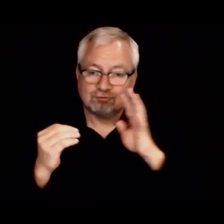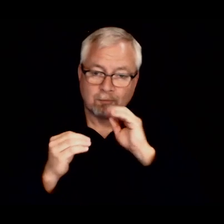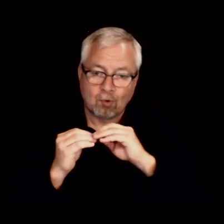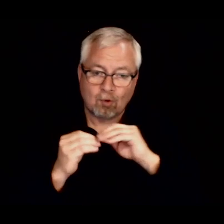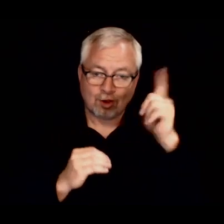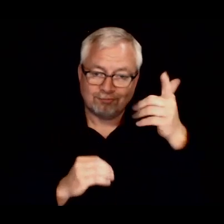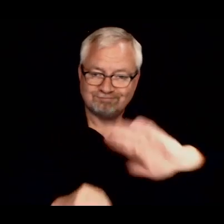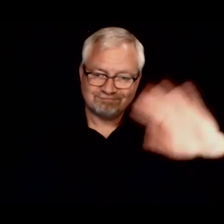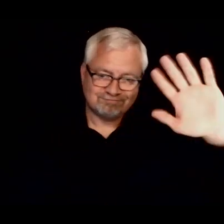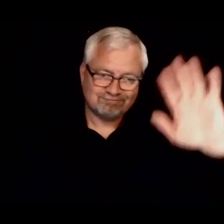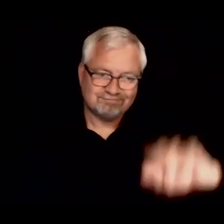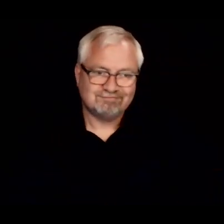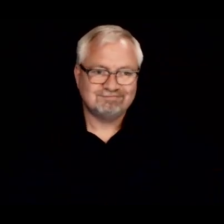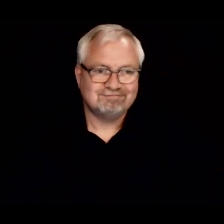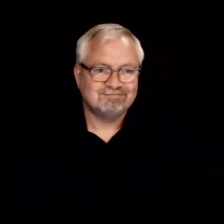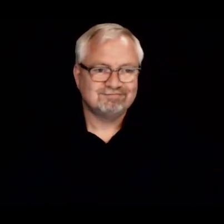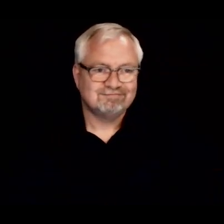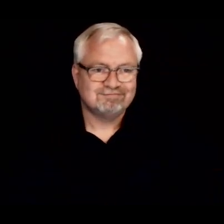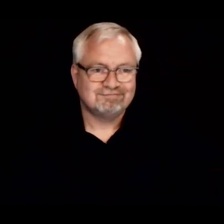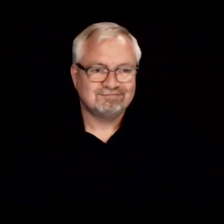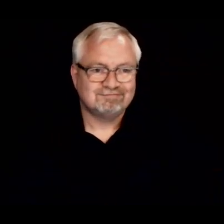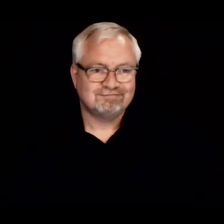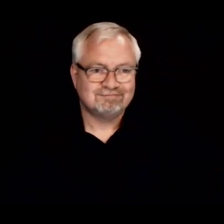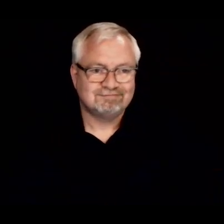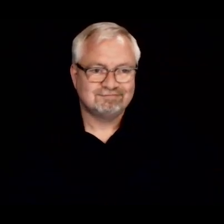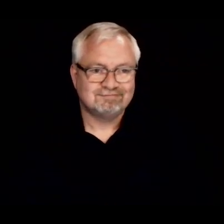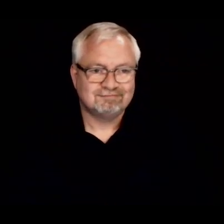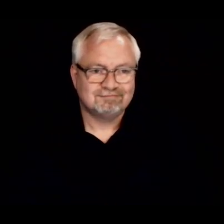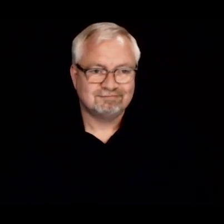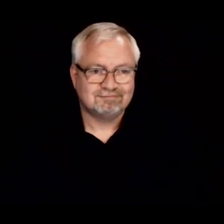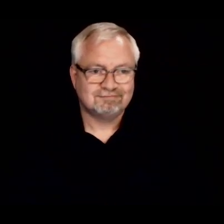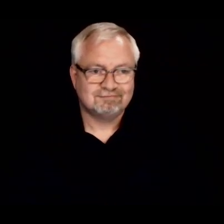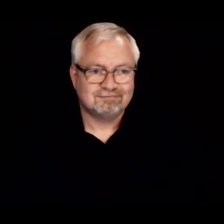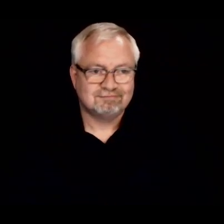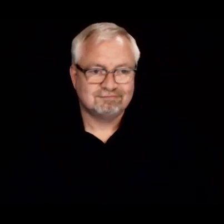That was today's COVID-19 briefing by state leaders. The Department of Health is encouraging anyone